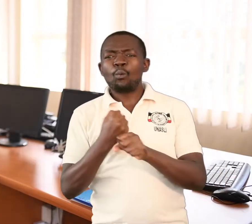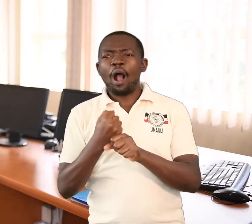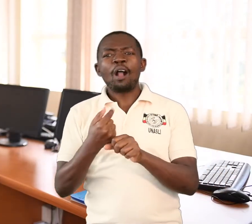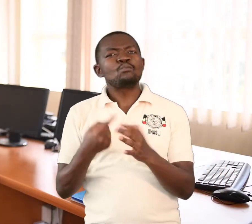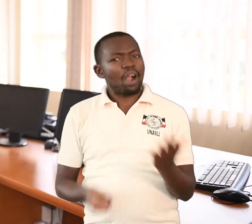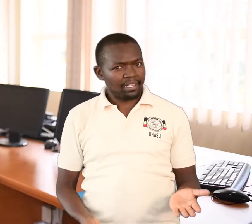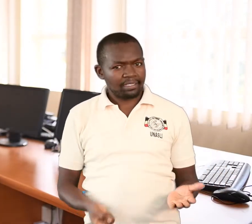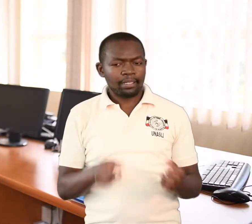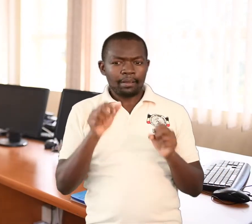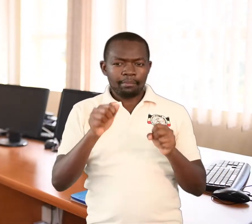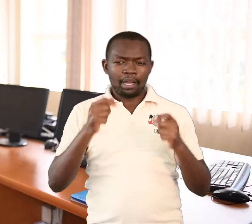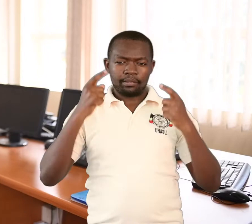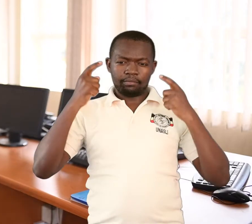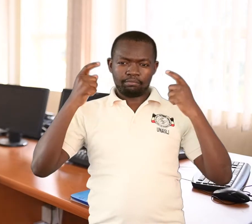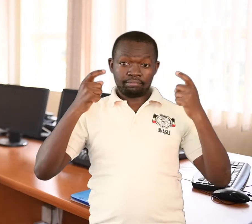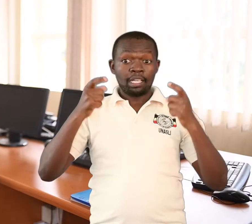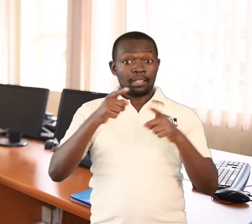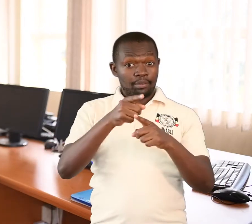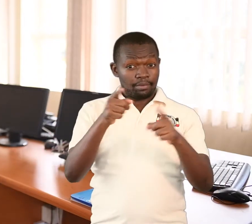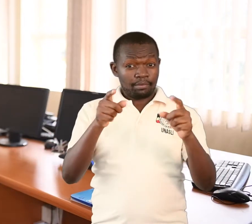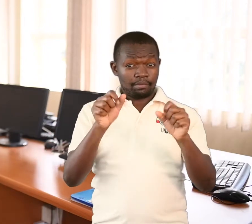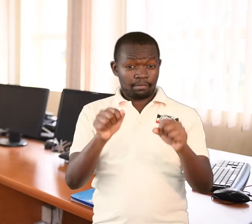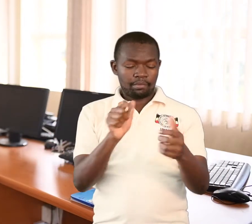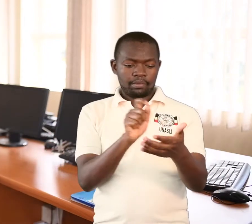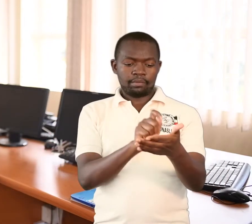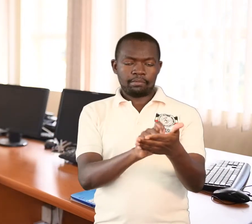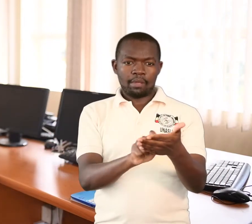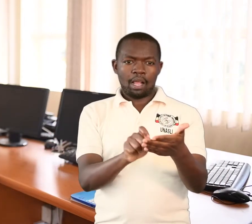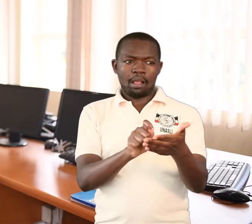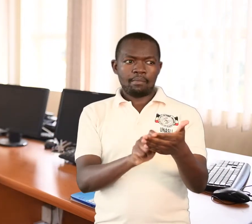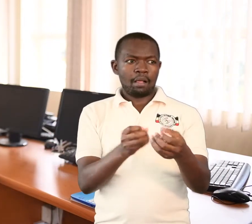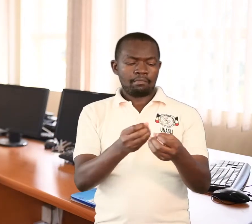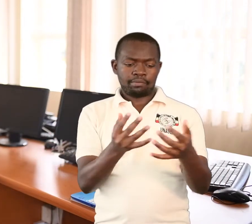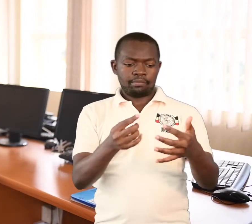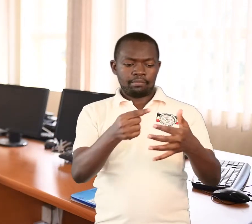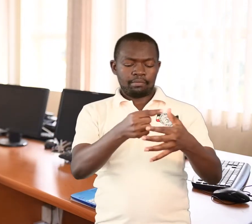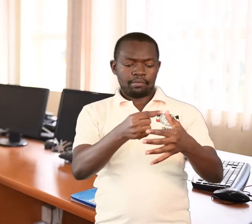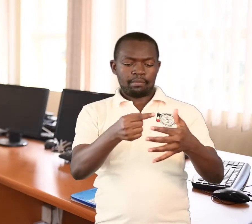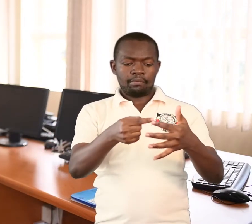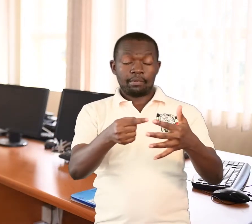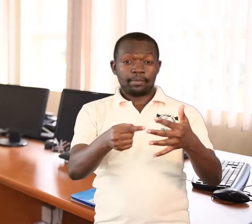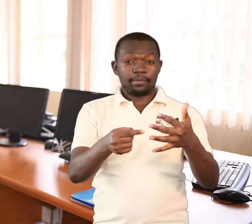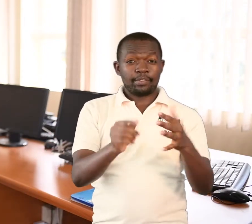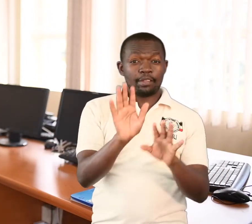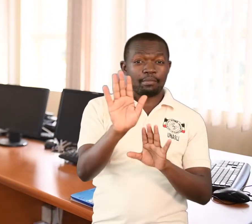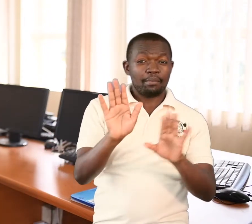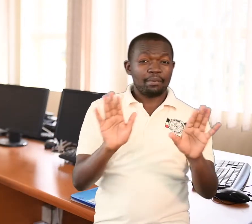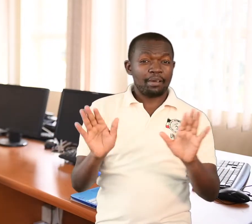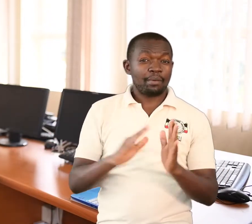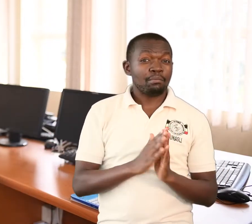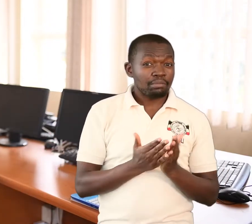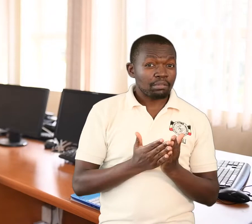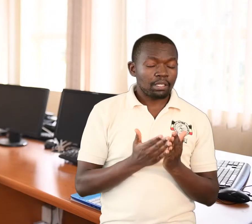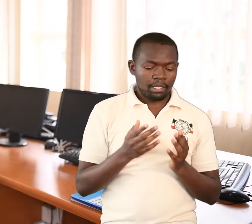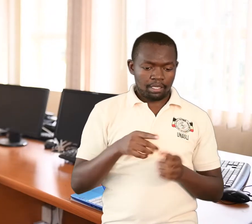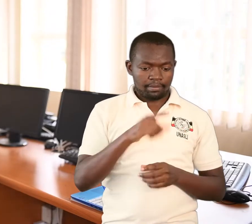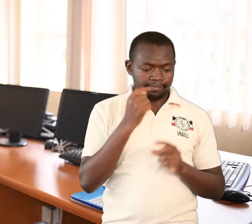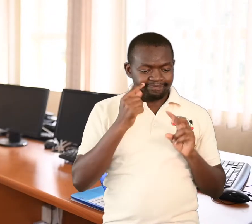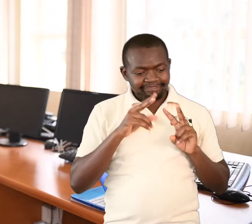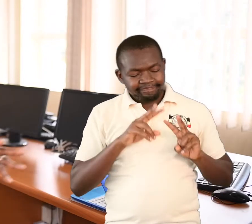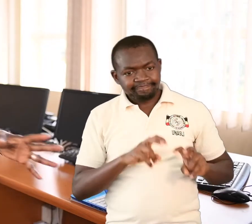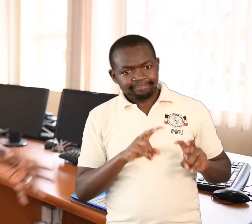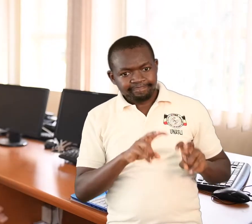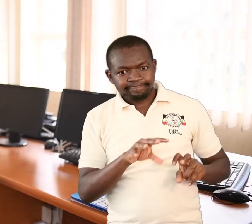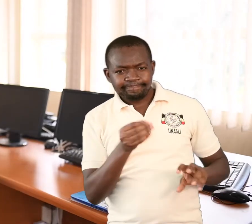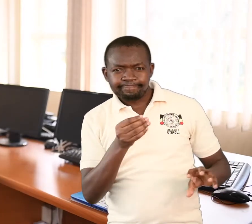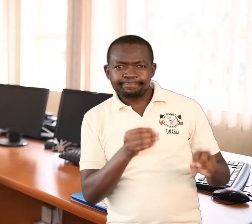Good. You will be writing most of this in your book, and you still do some research on